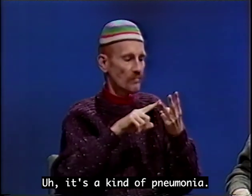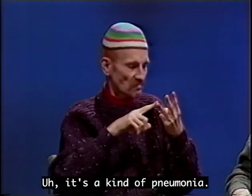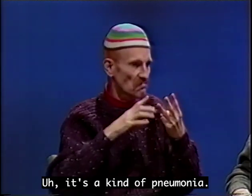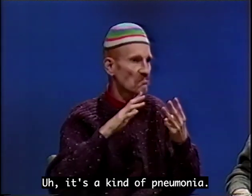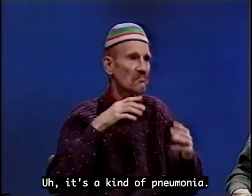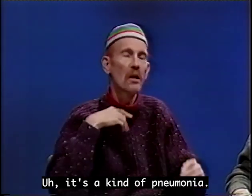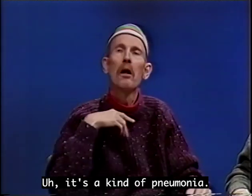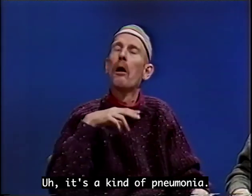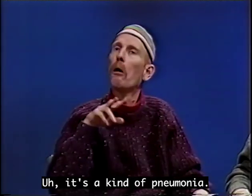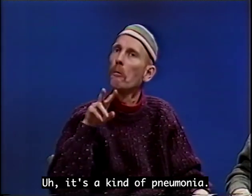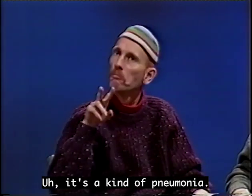It's a kind of pneumonia.